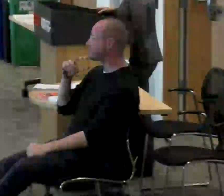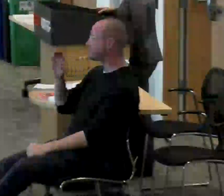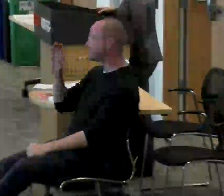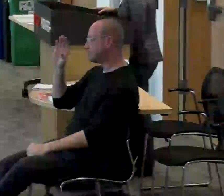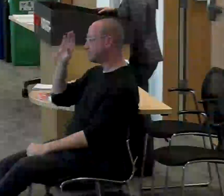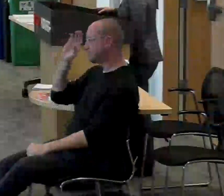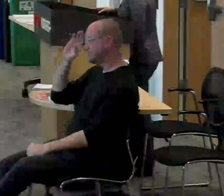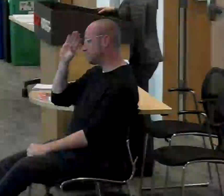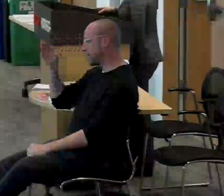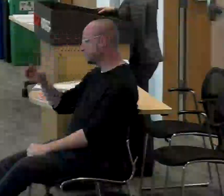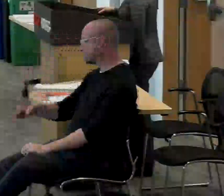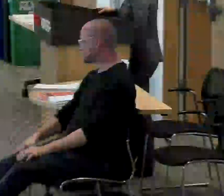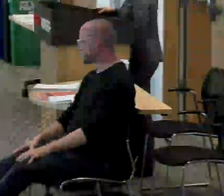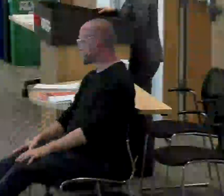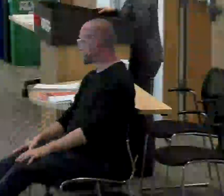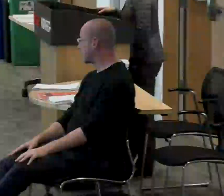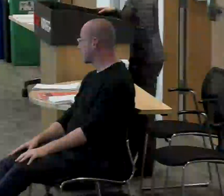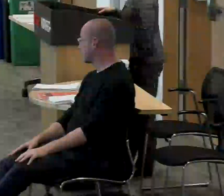Hi. Oh.